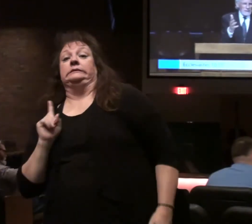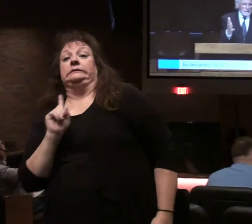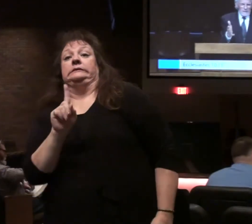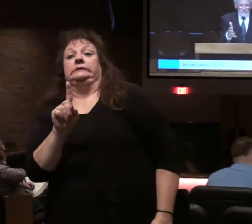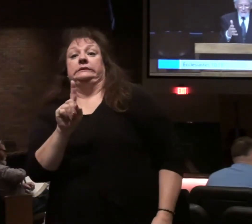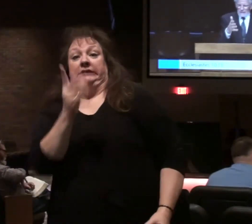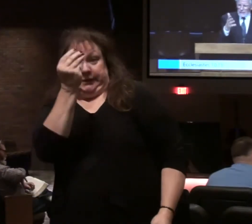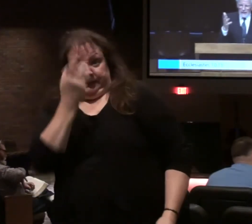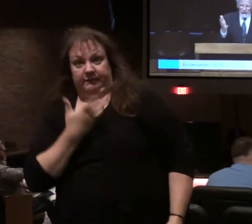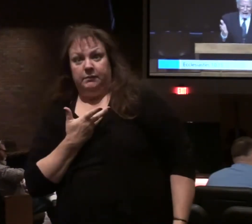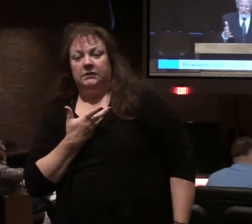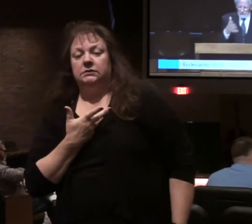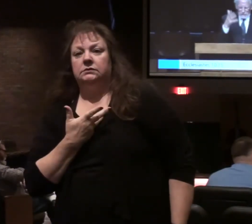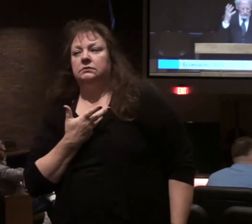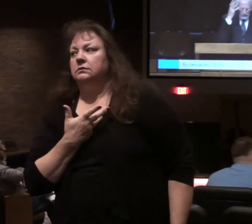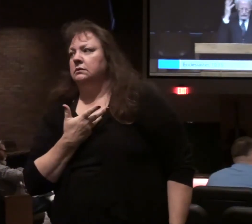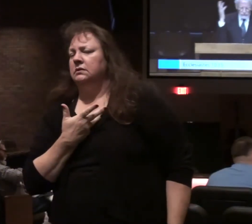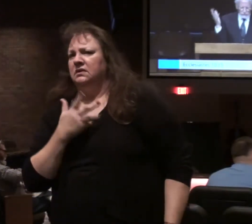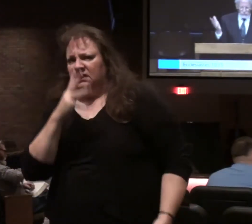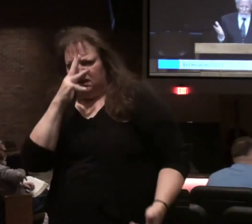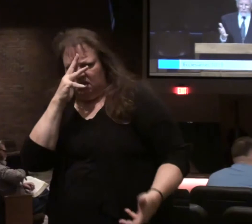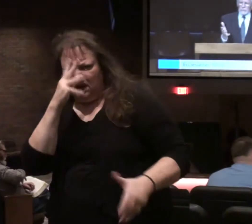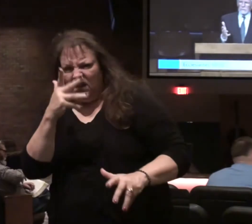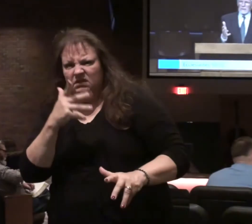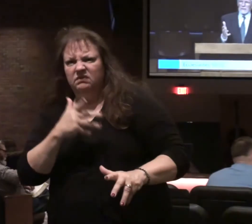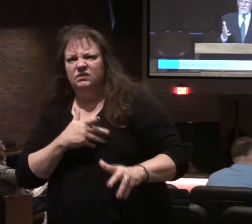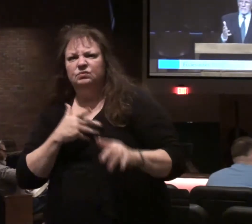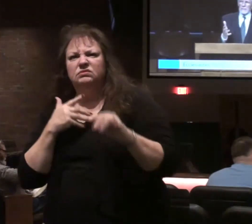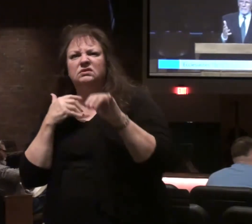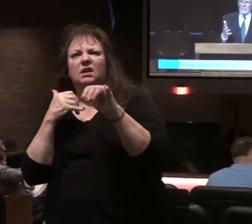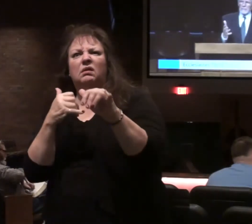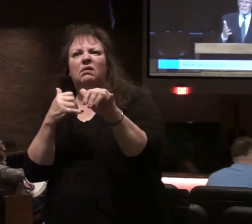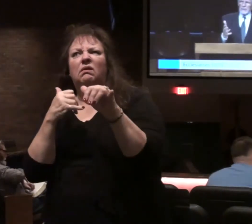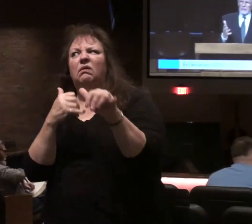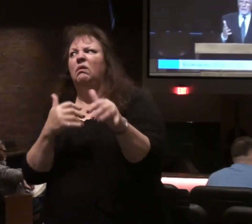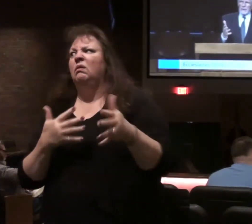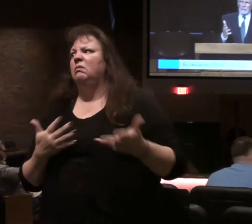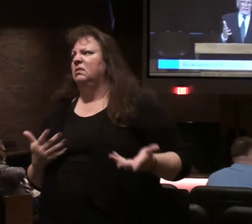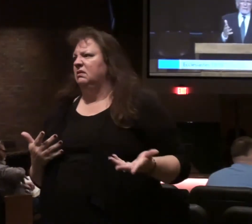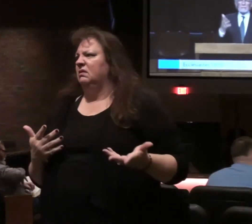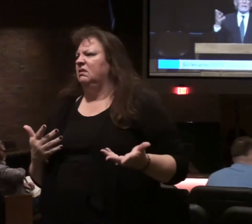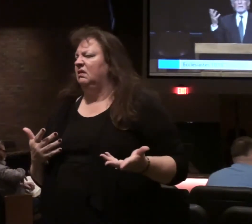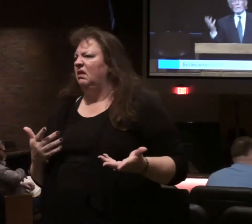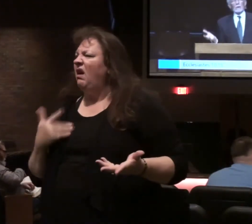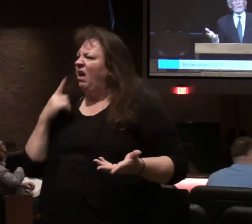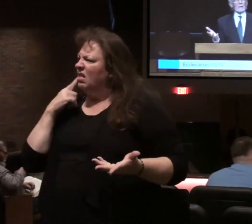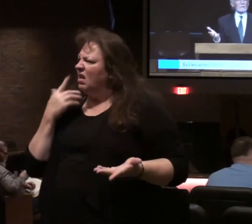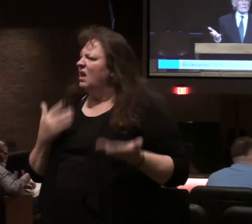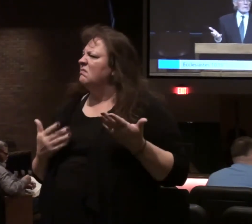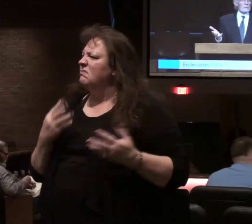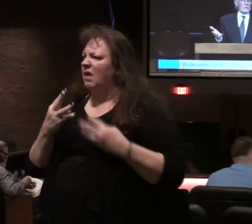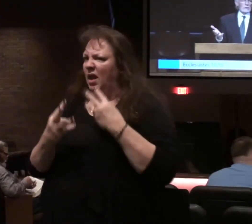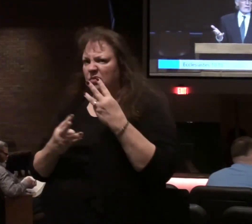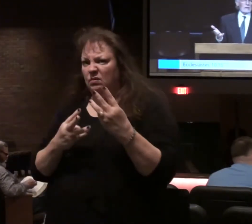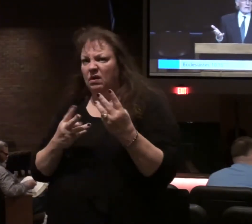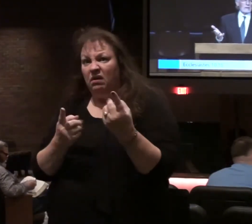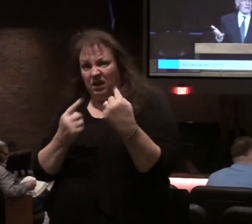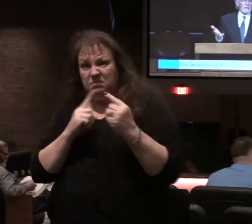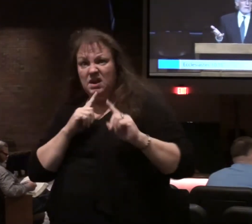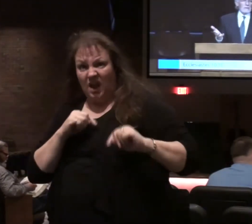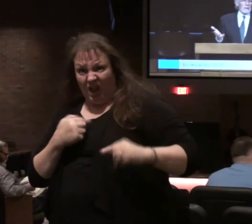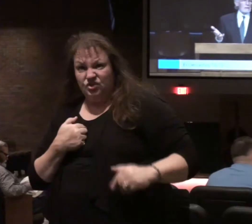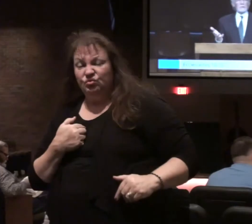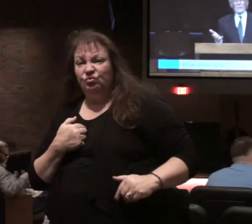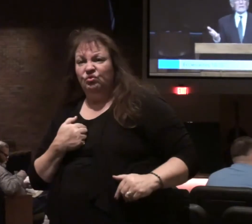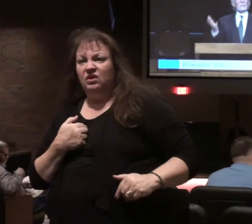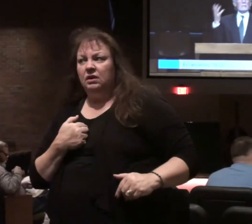And then I get as confused as the world. Then I think maybe the world has a solution.